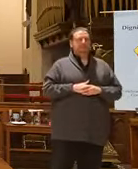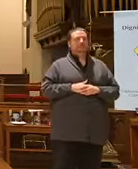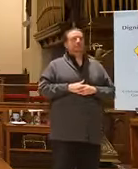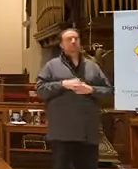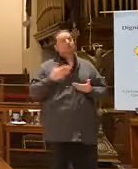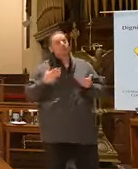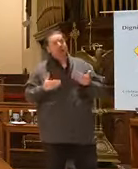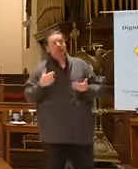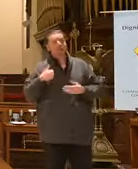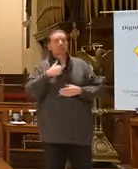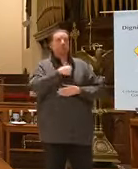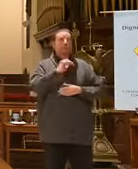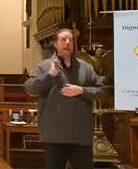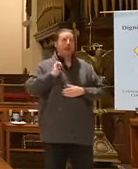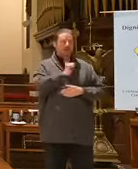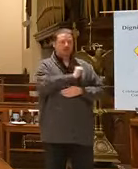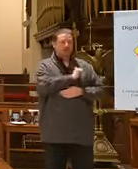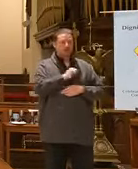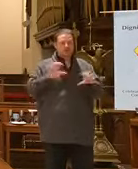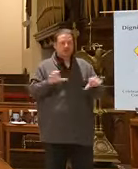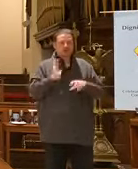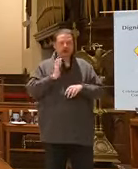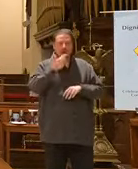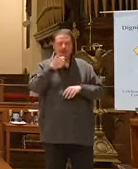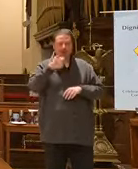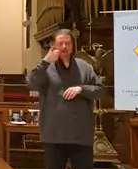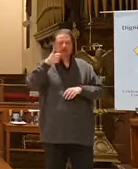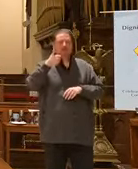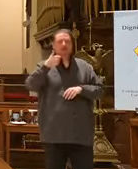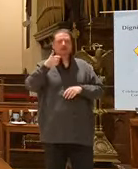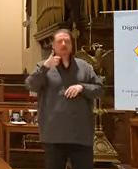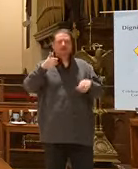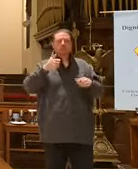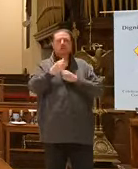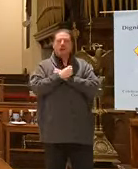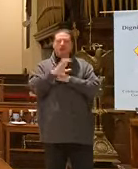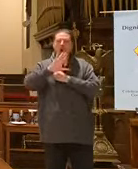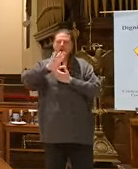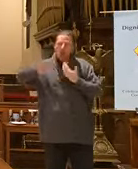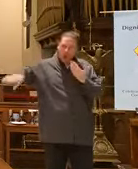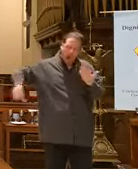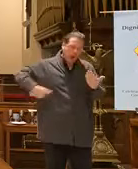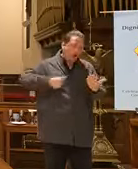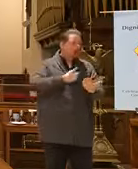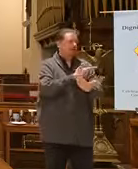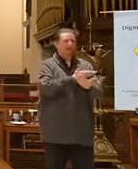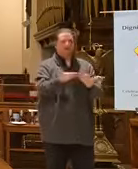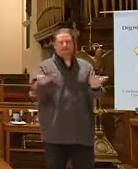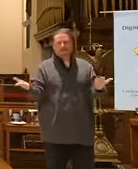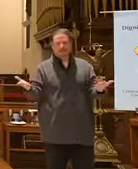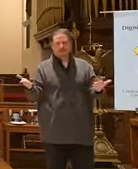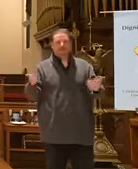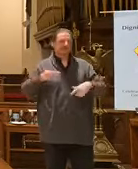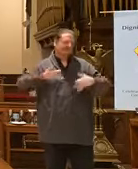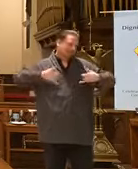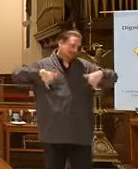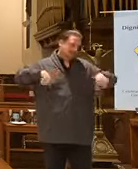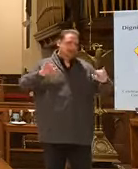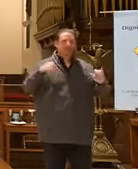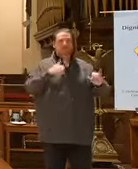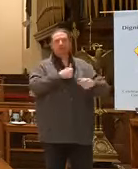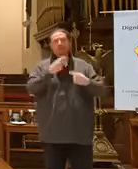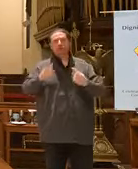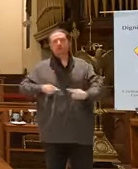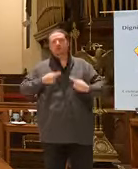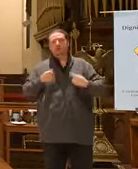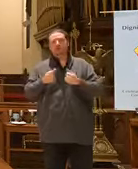Perhaps we ourselves do our best to love all of these, and still we